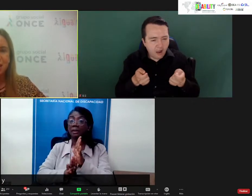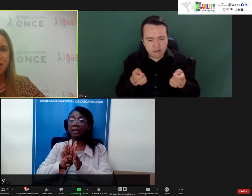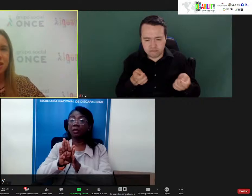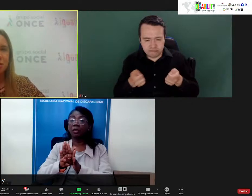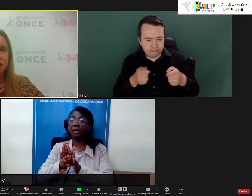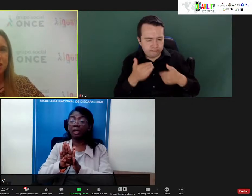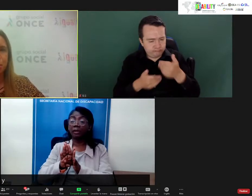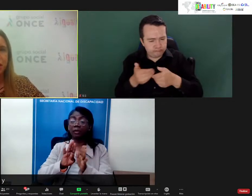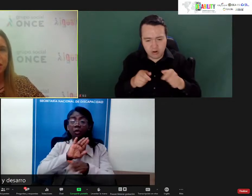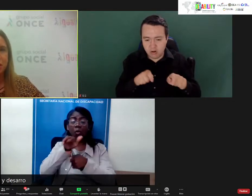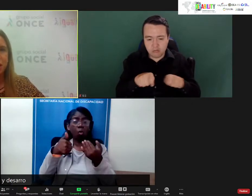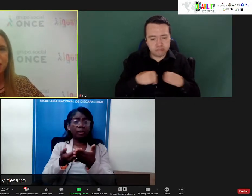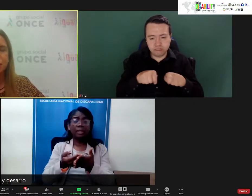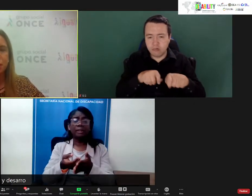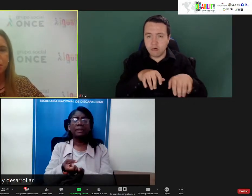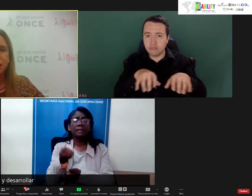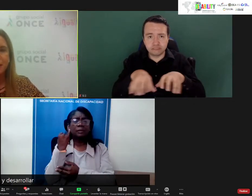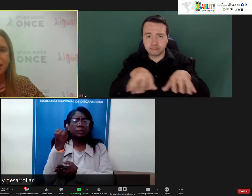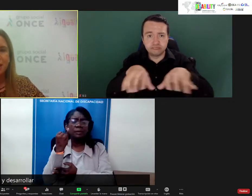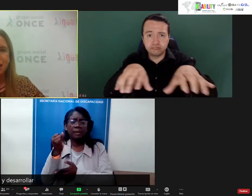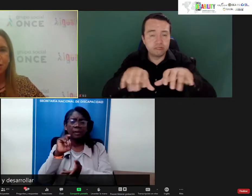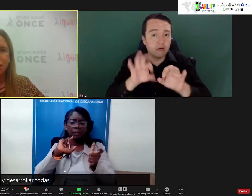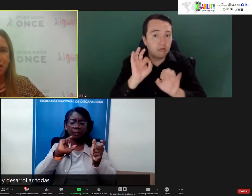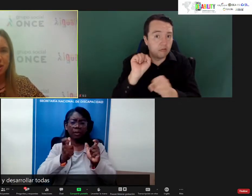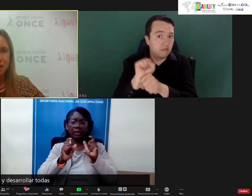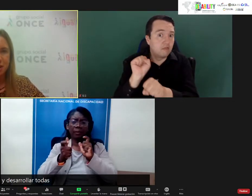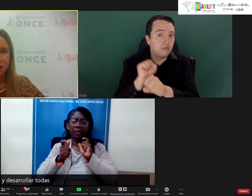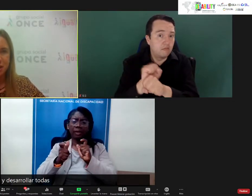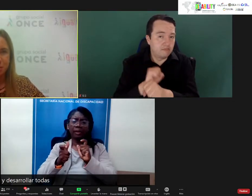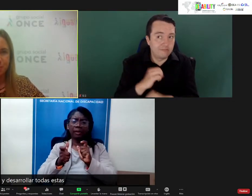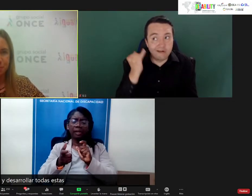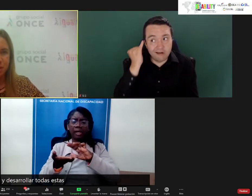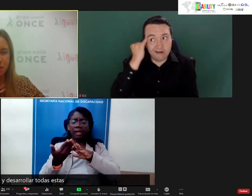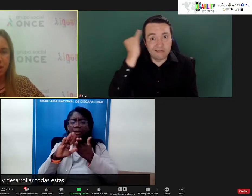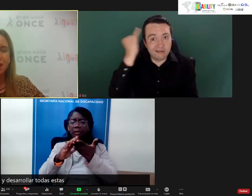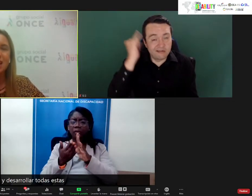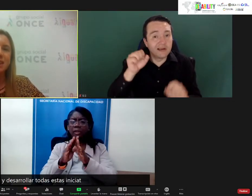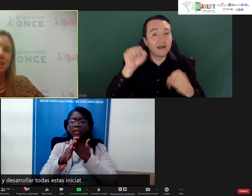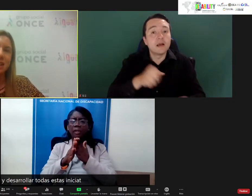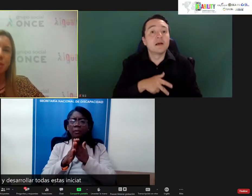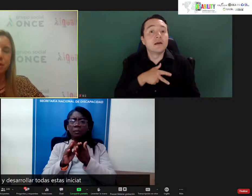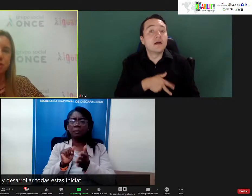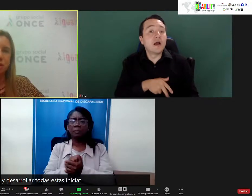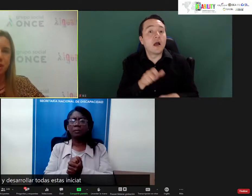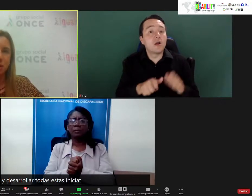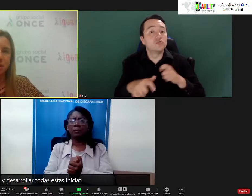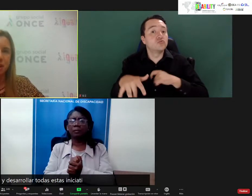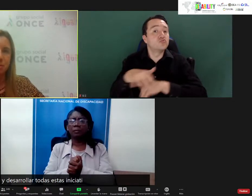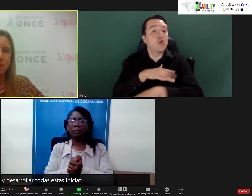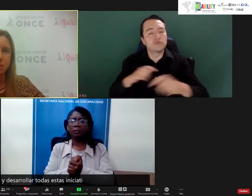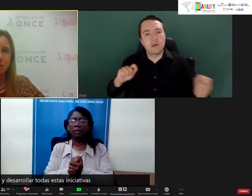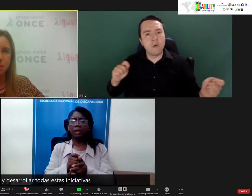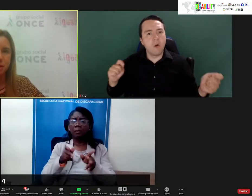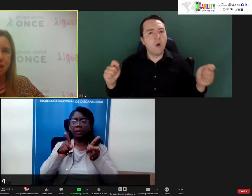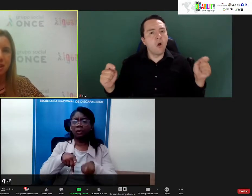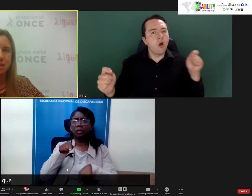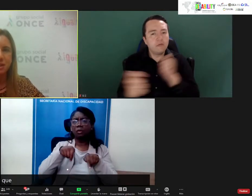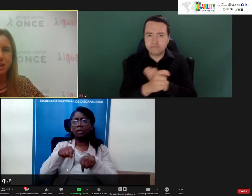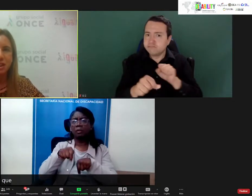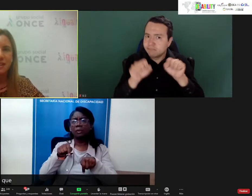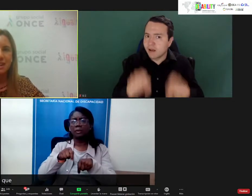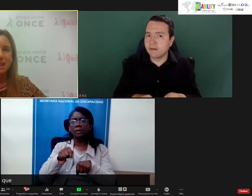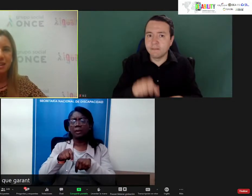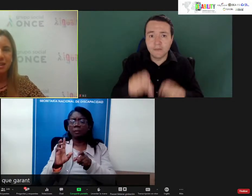develop all of these initiatives that can actually change societies and actually guarantee that